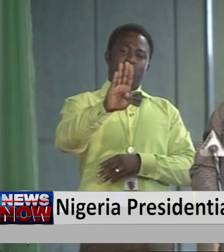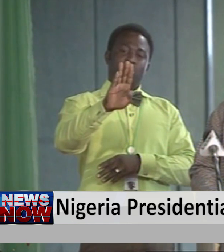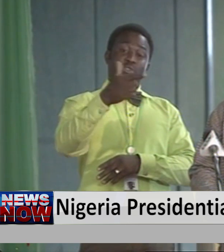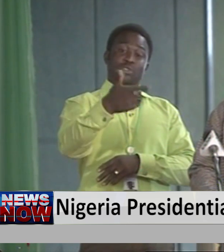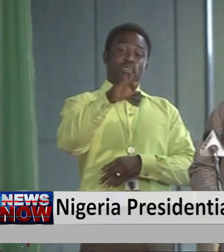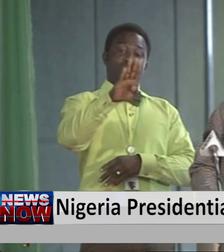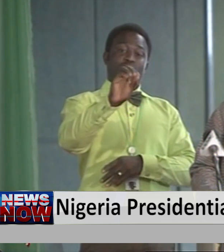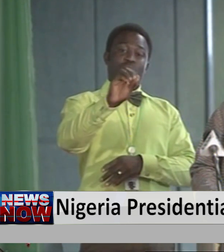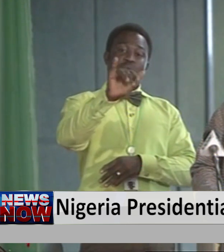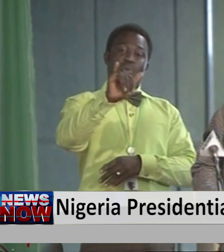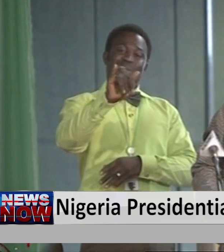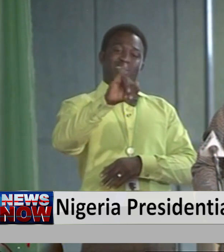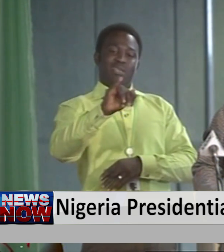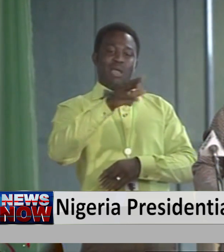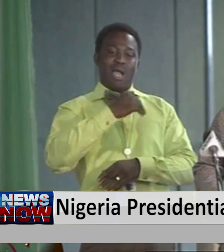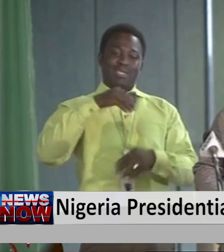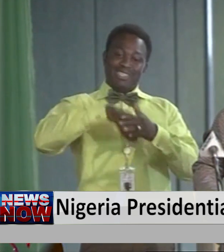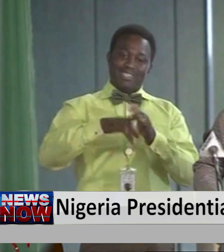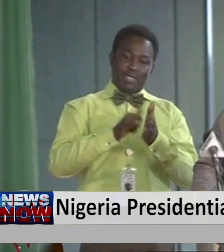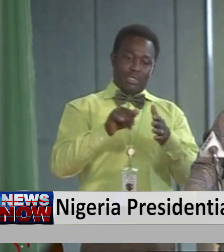and in Gbonyin